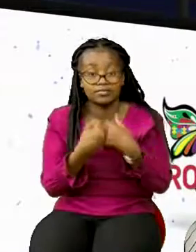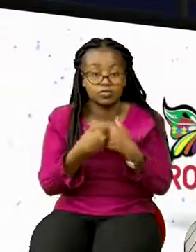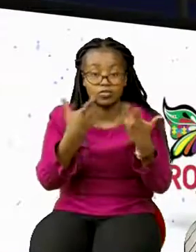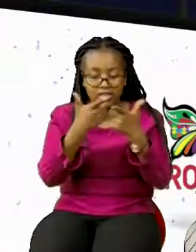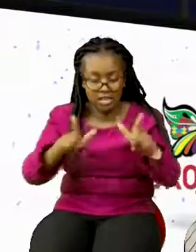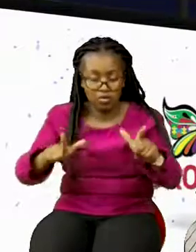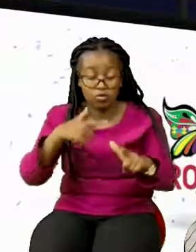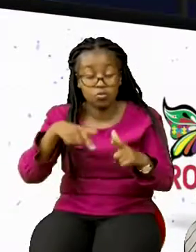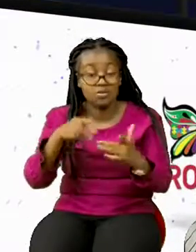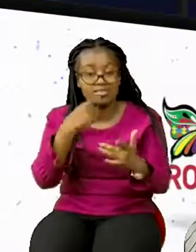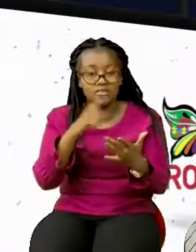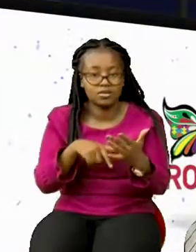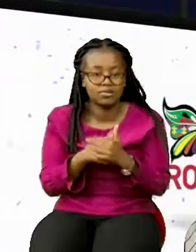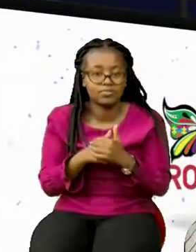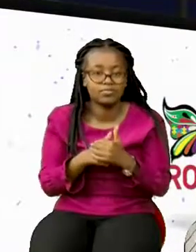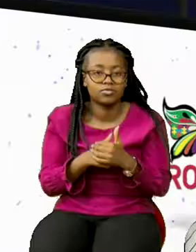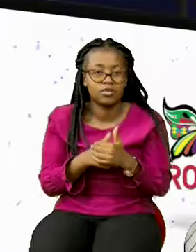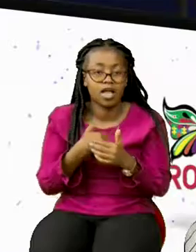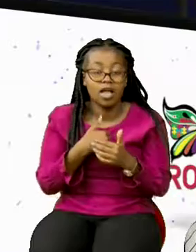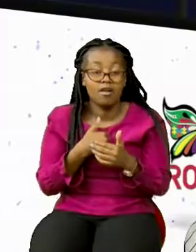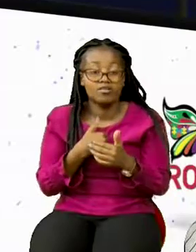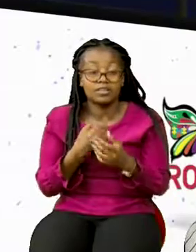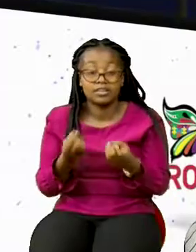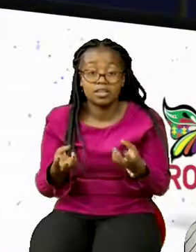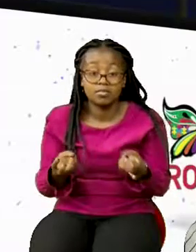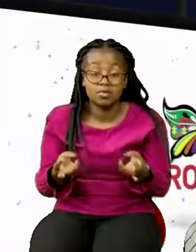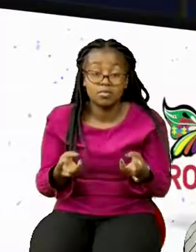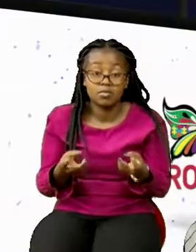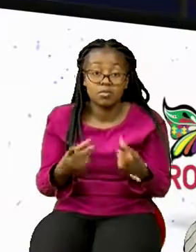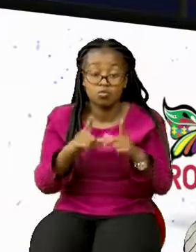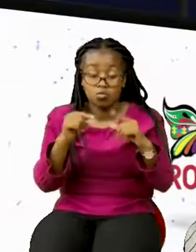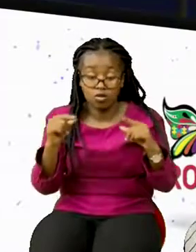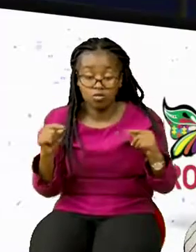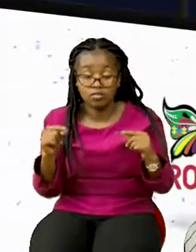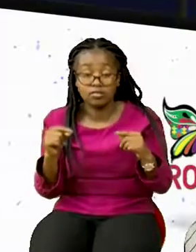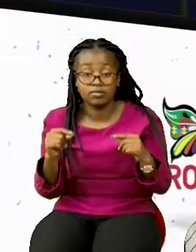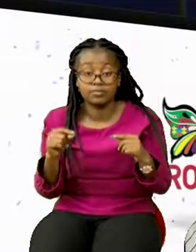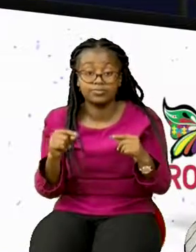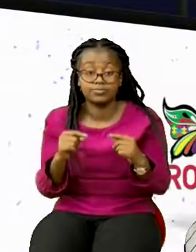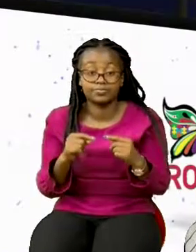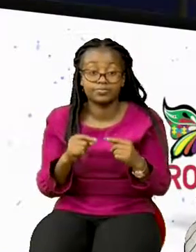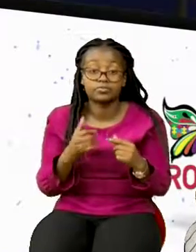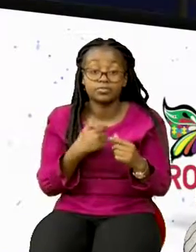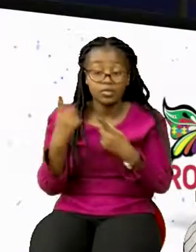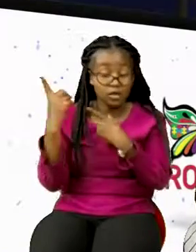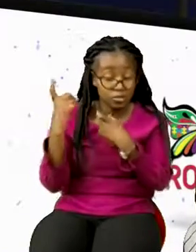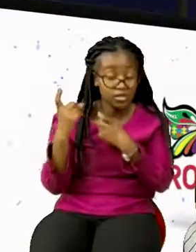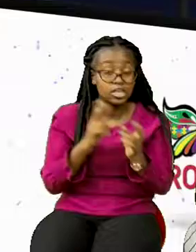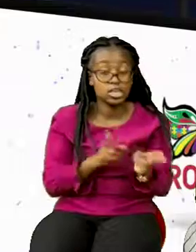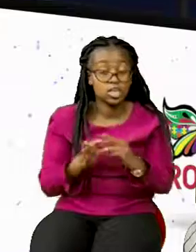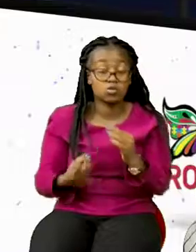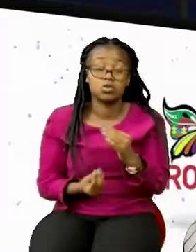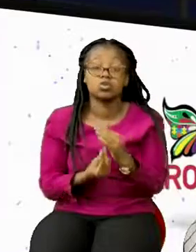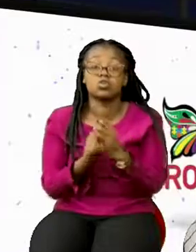language, we mentioned that there is a certain number of words by a certain age that normally is expected in normal